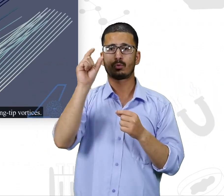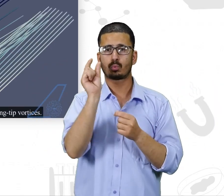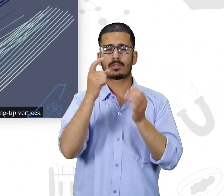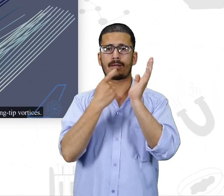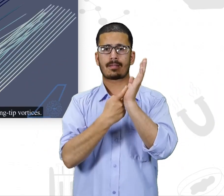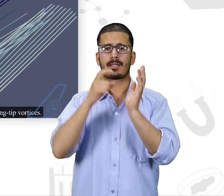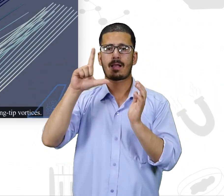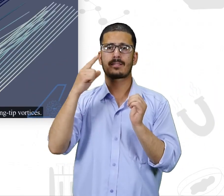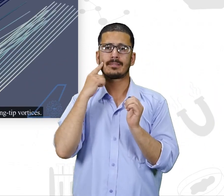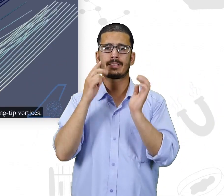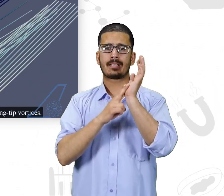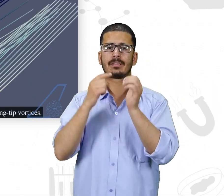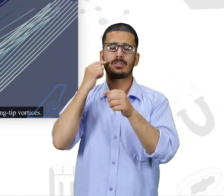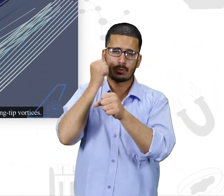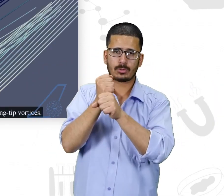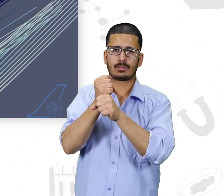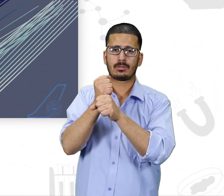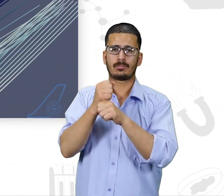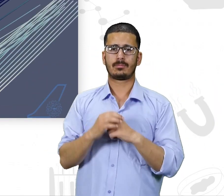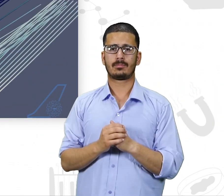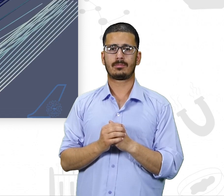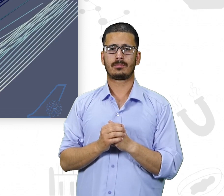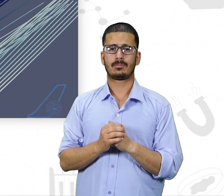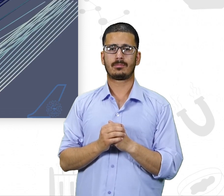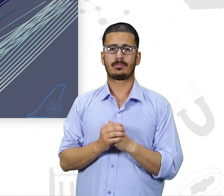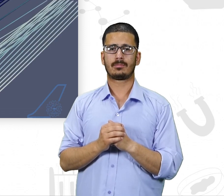at the wingtips because of wingtip vortices.